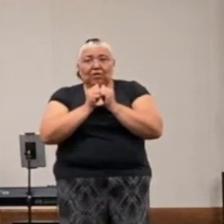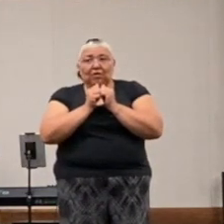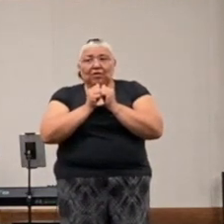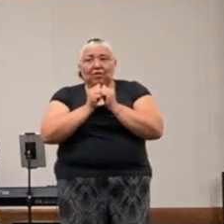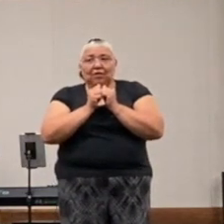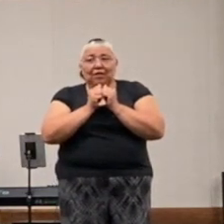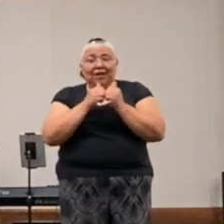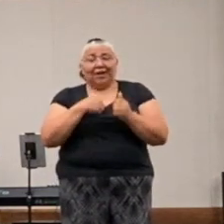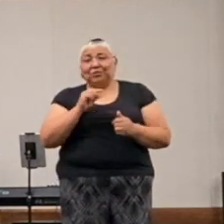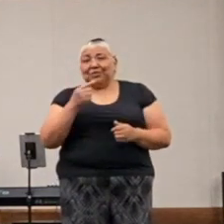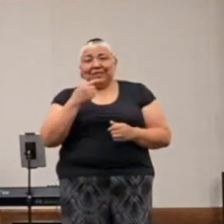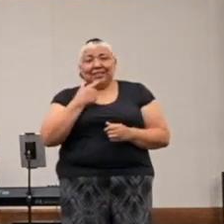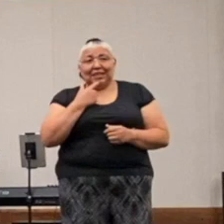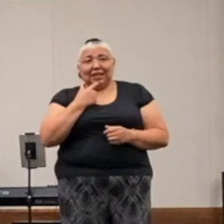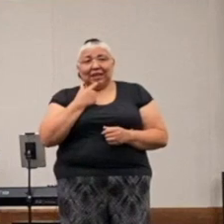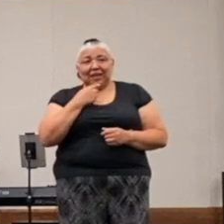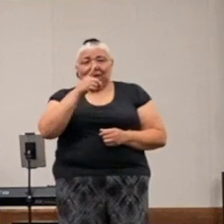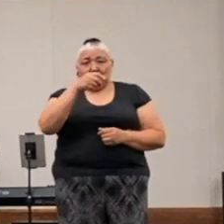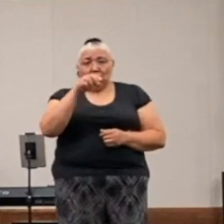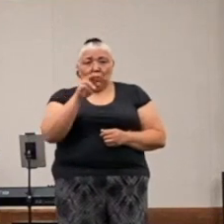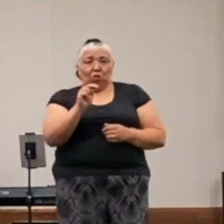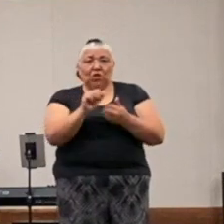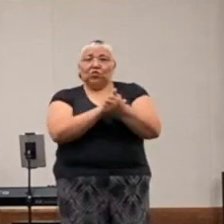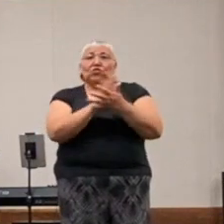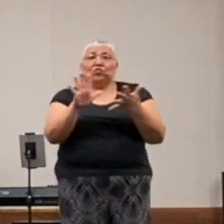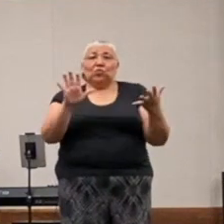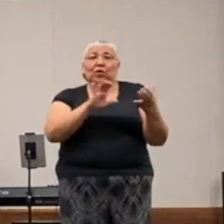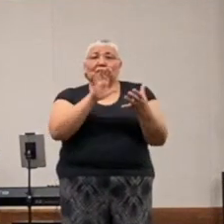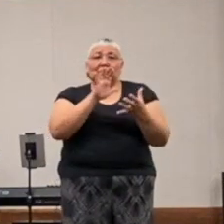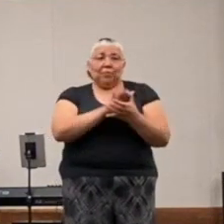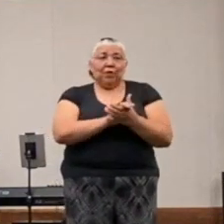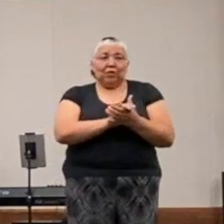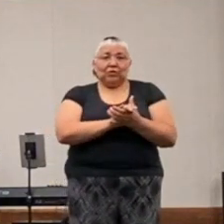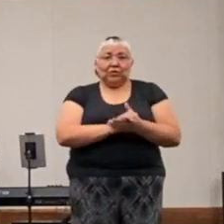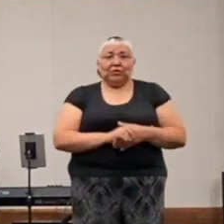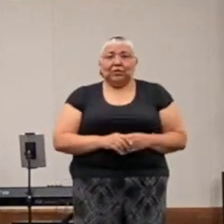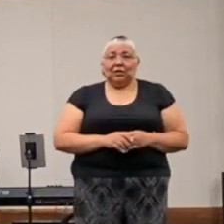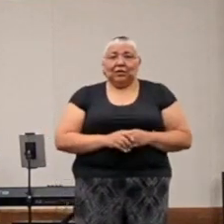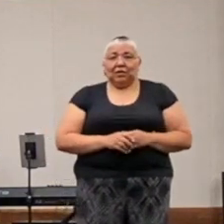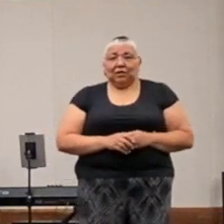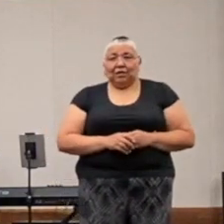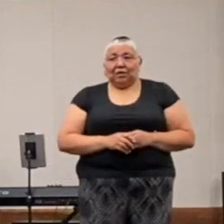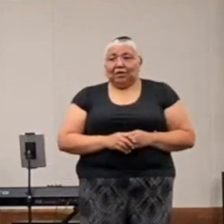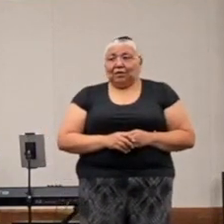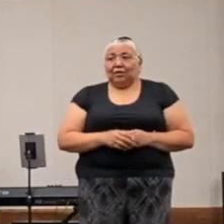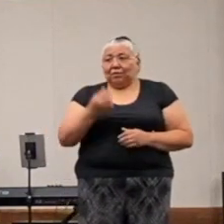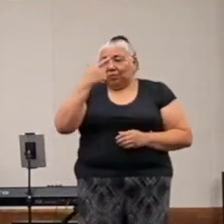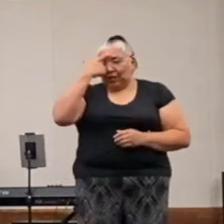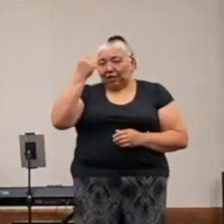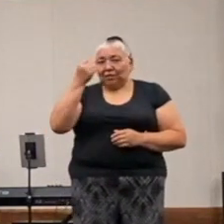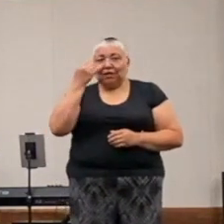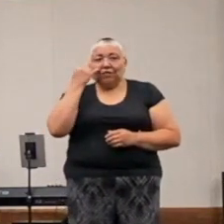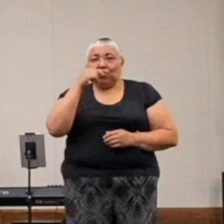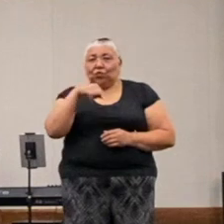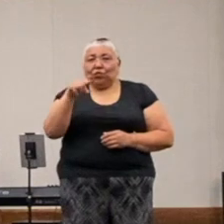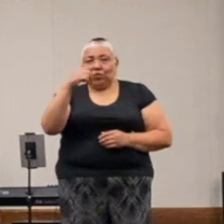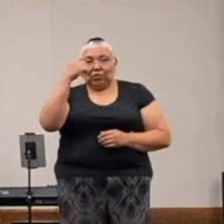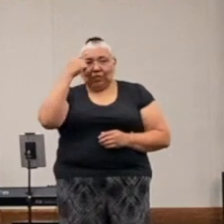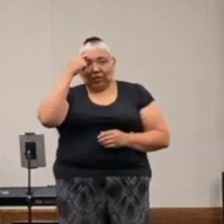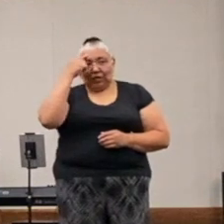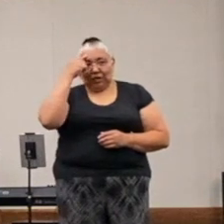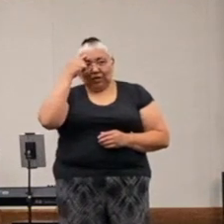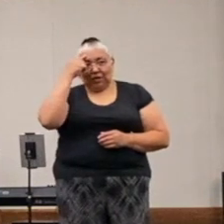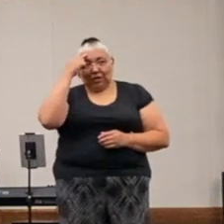All I'm going to tell you is that pornography destroys marriages. That's right. Because if you really think about